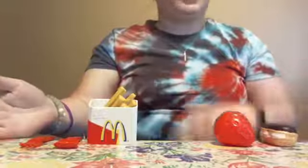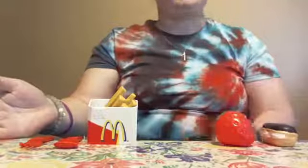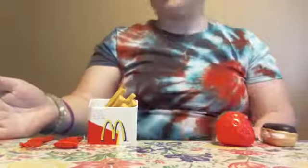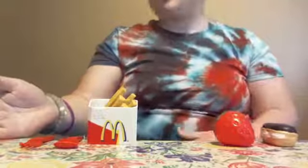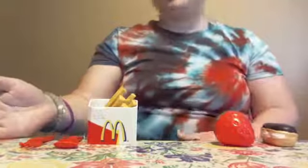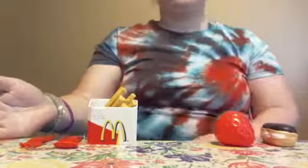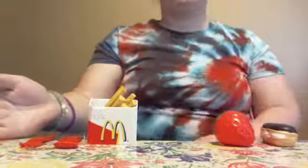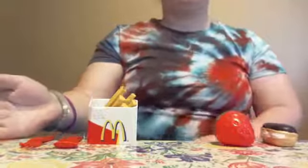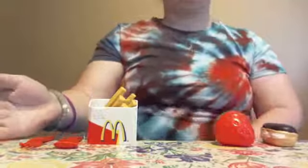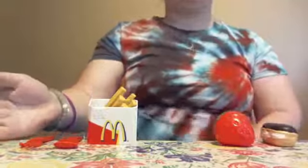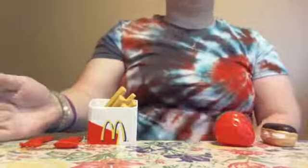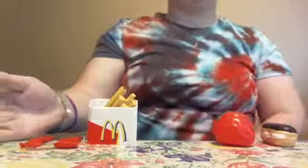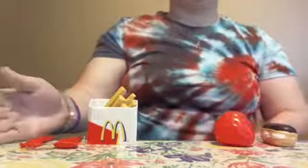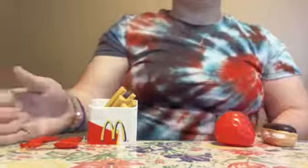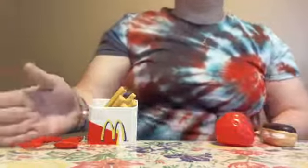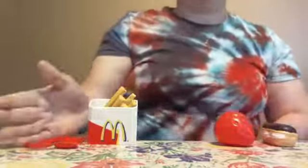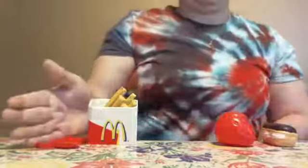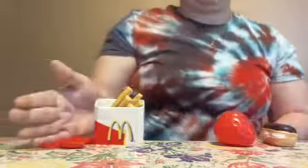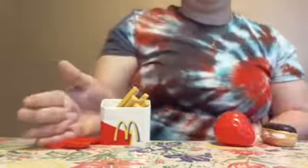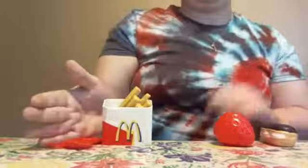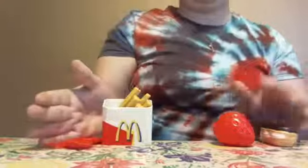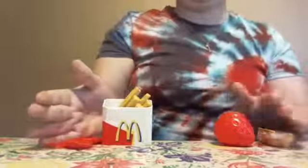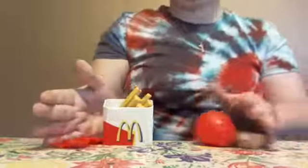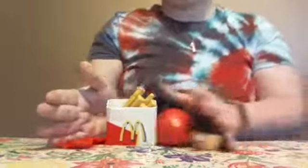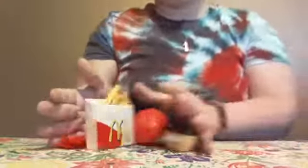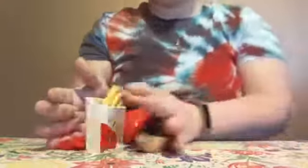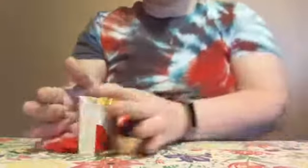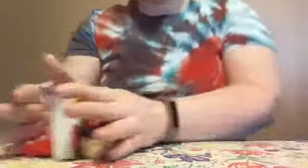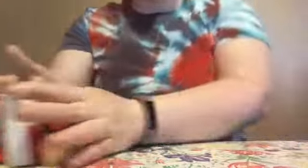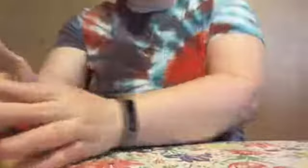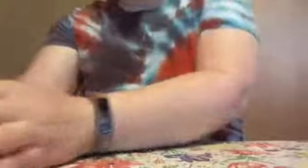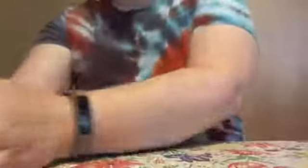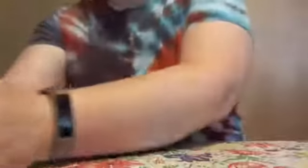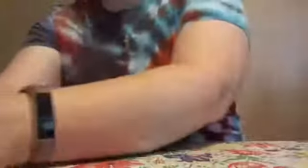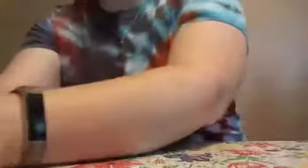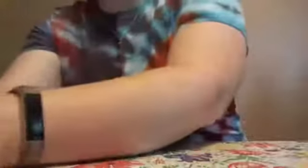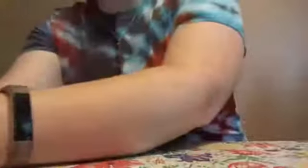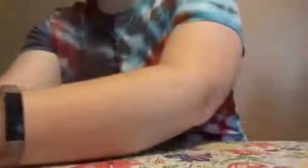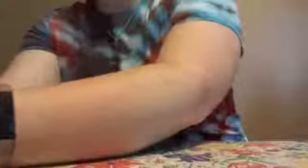I'm sure you got it. So I am going to slide these to the side.